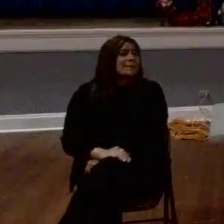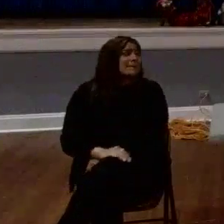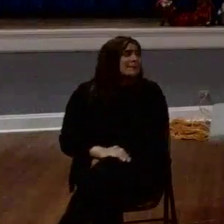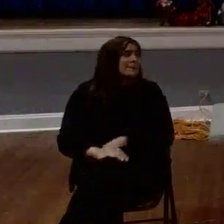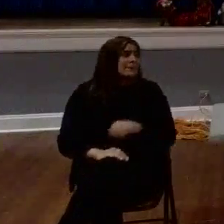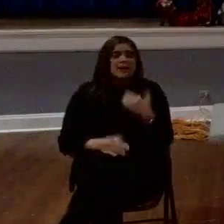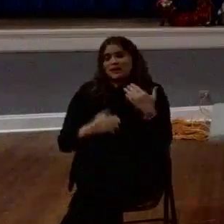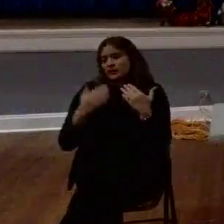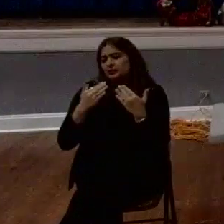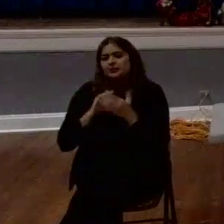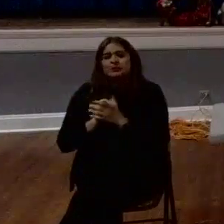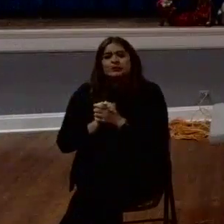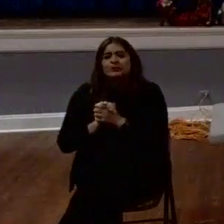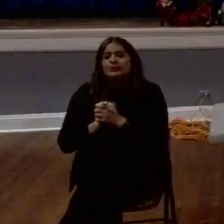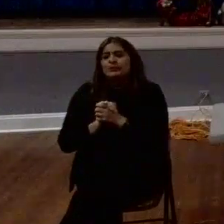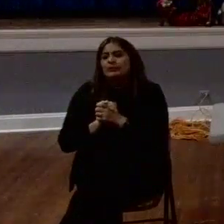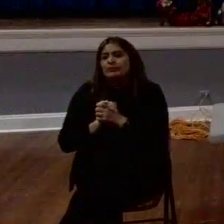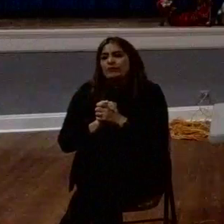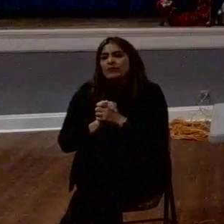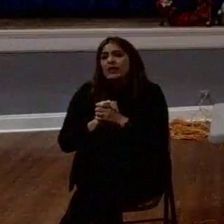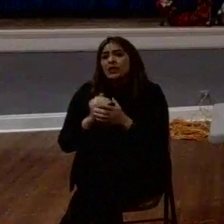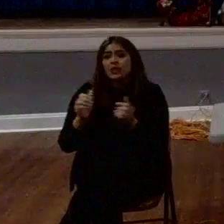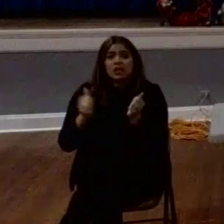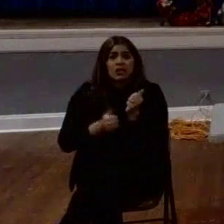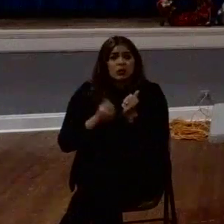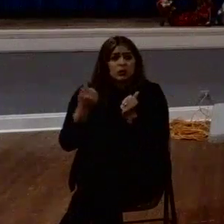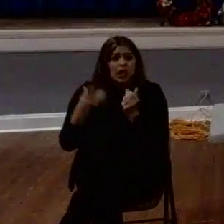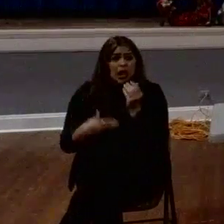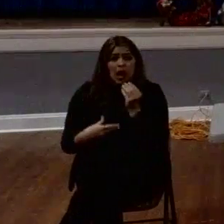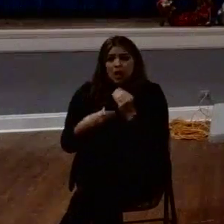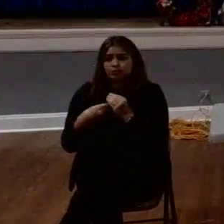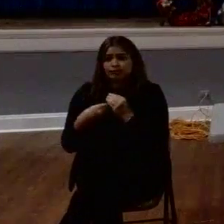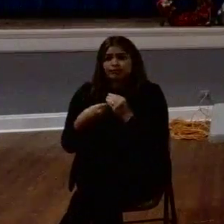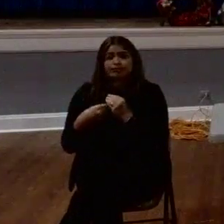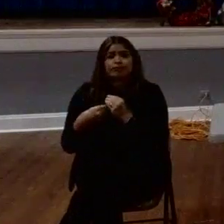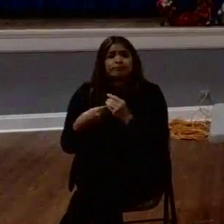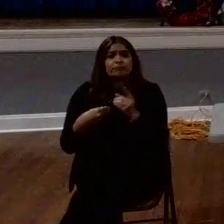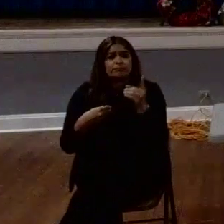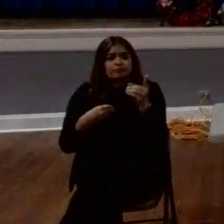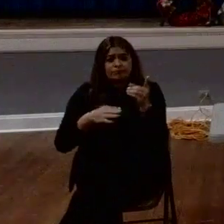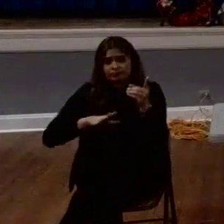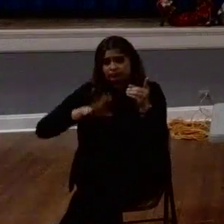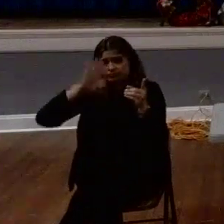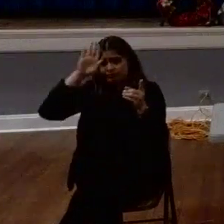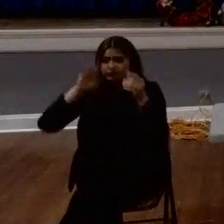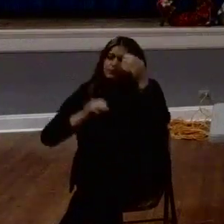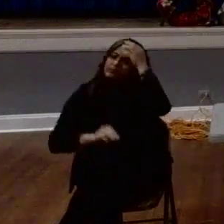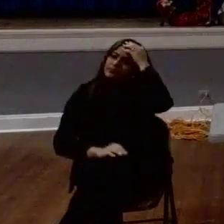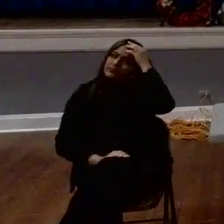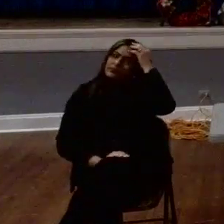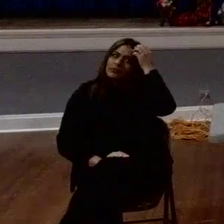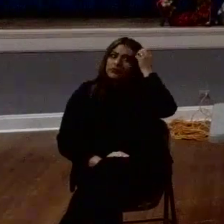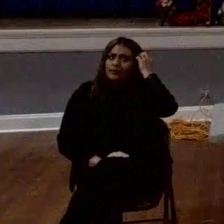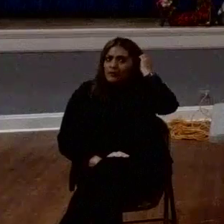you, Liz. Would anybody else like to say a few words? Yes, yes ma'am, come on up.